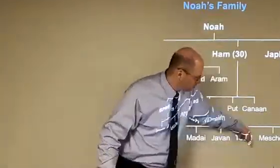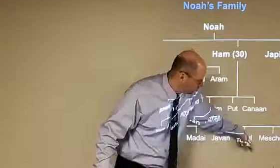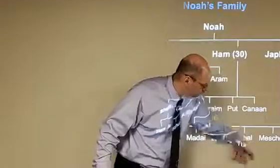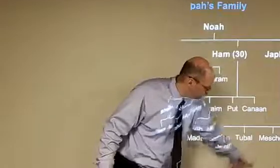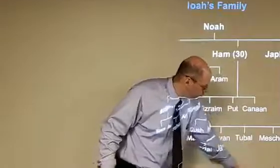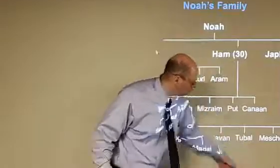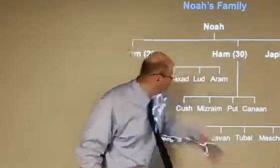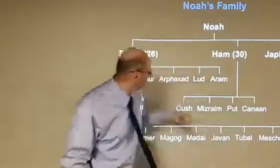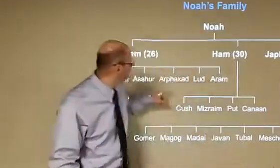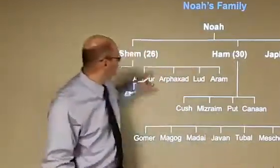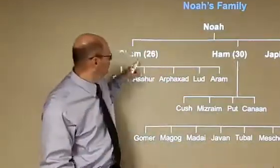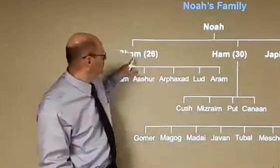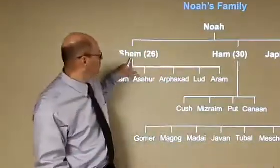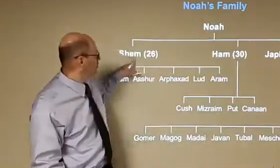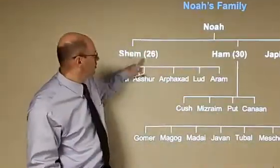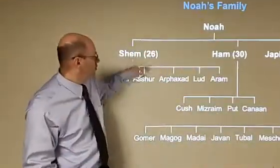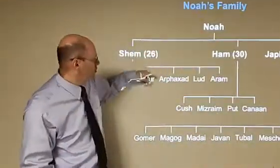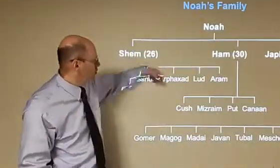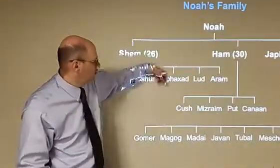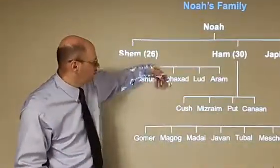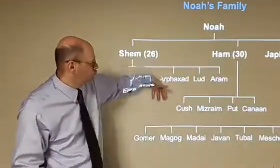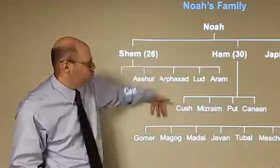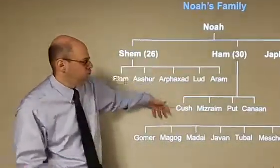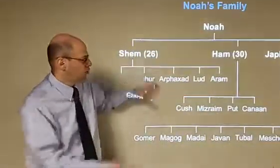So Japheth had 14, Ham had 30,